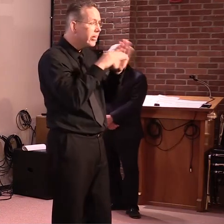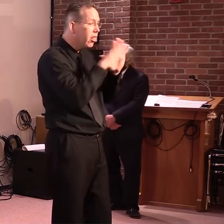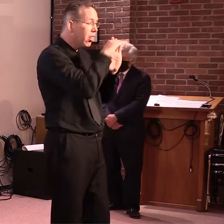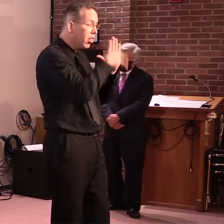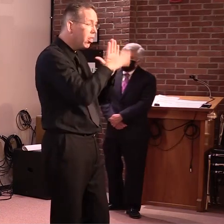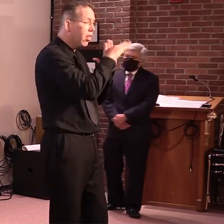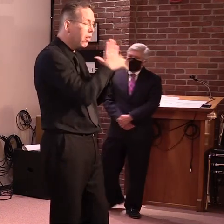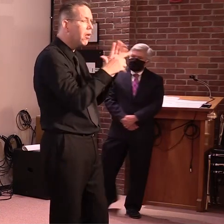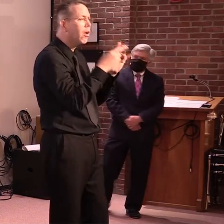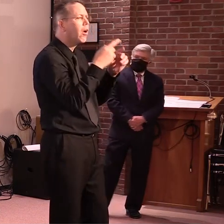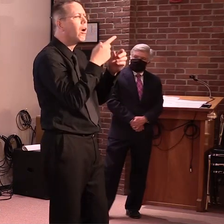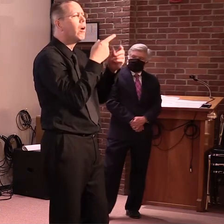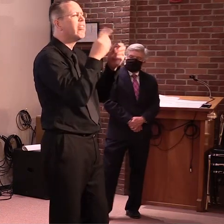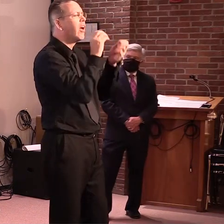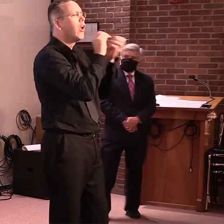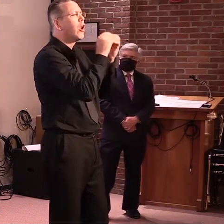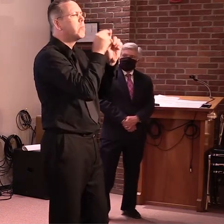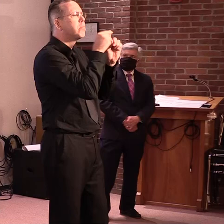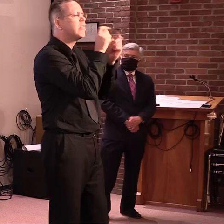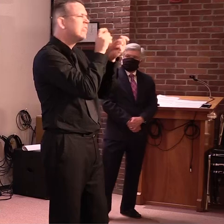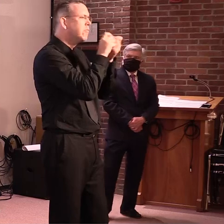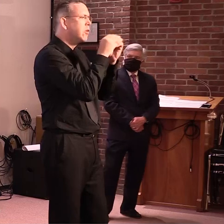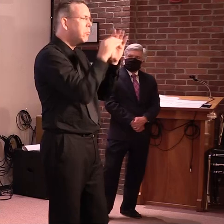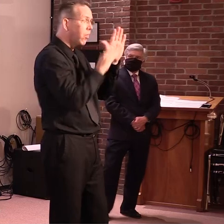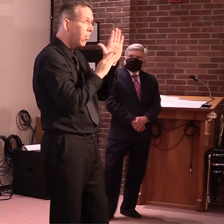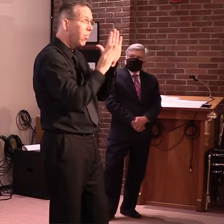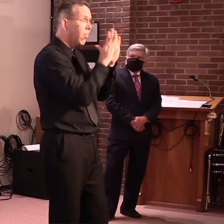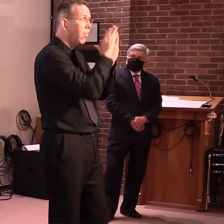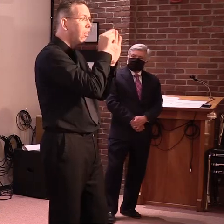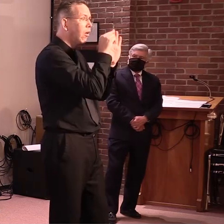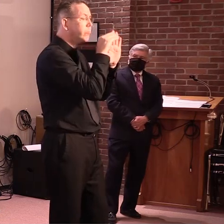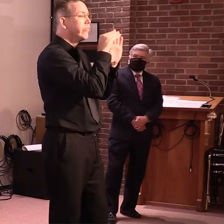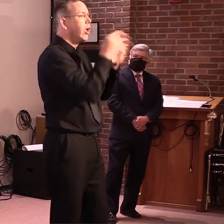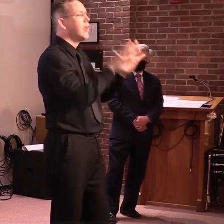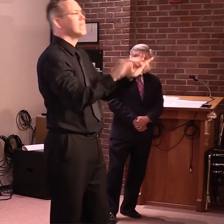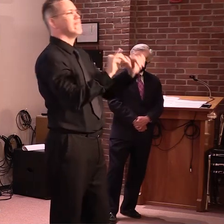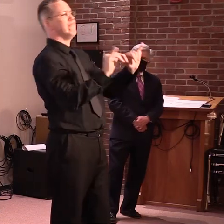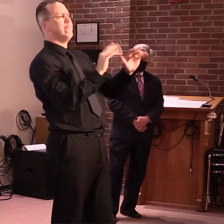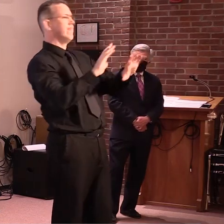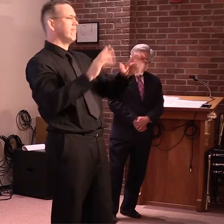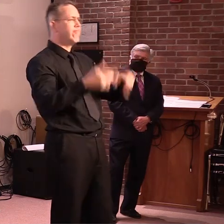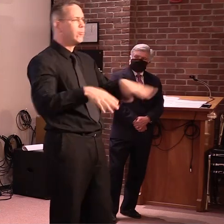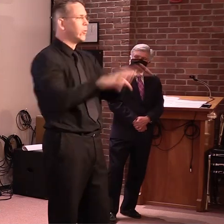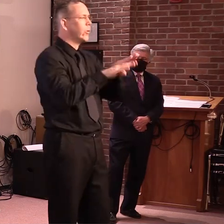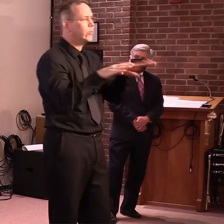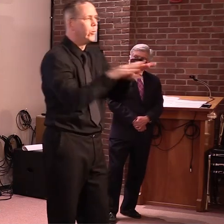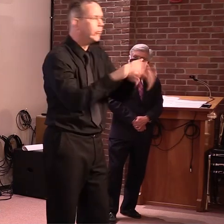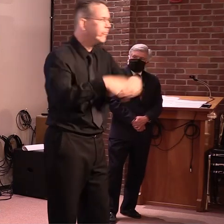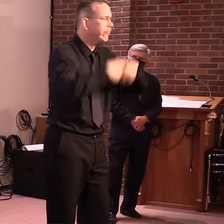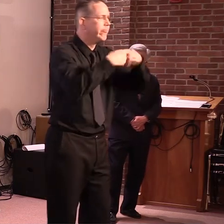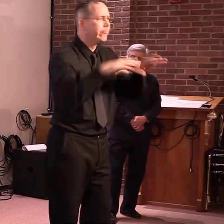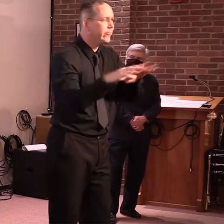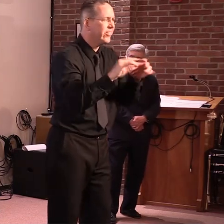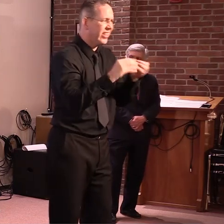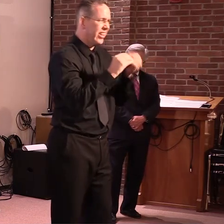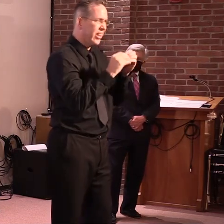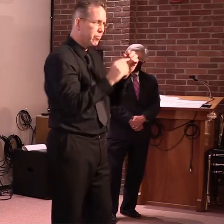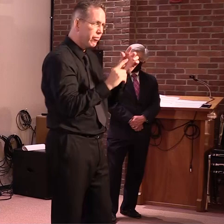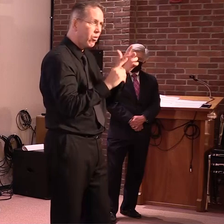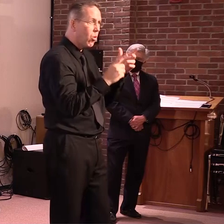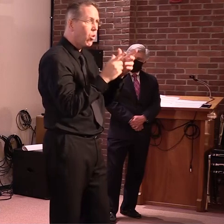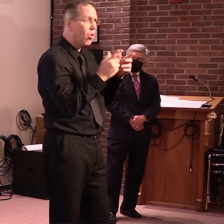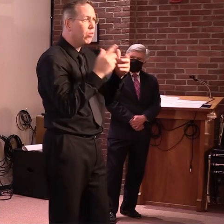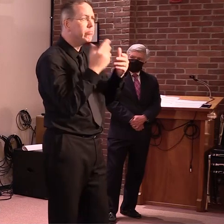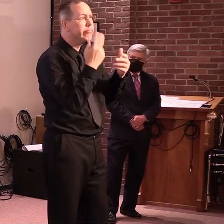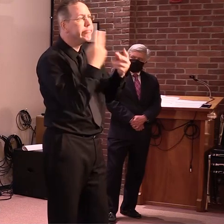you'll be seeing going forward in terms of infections as you open things up? Yeah, I'm not avoiding the question. We will be having a modeling discussion. We typically do that on Friday. So we'll have Mike